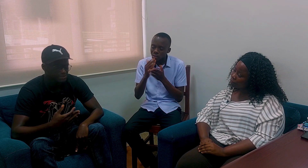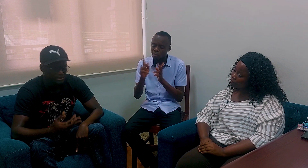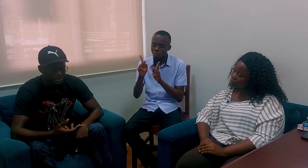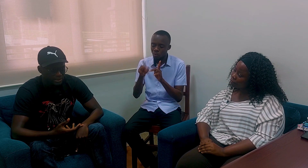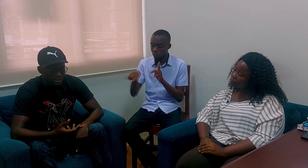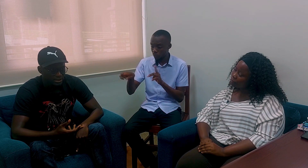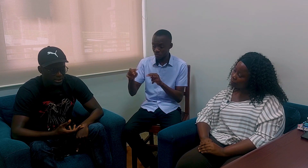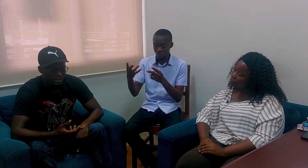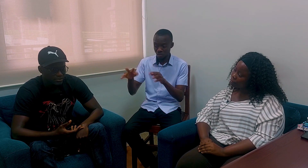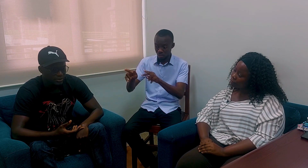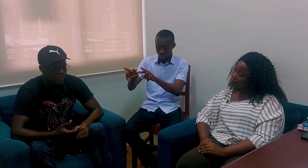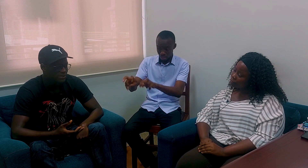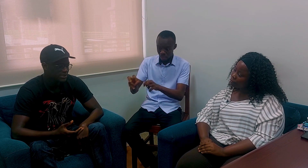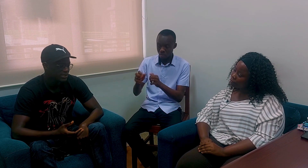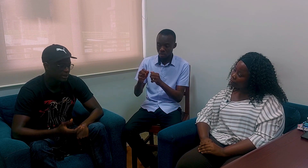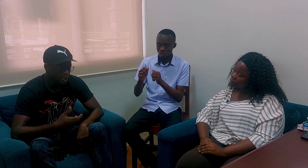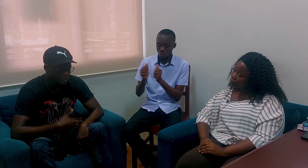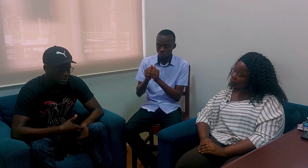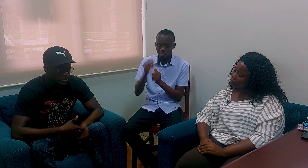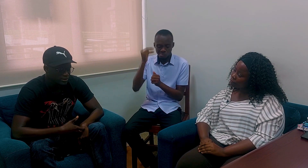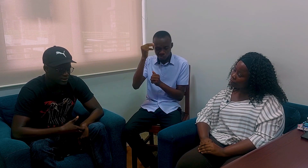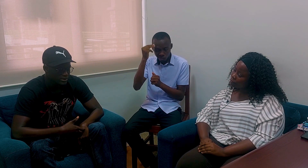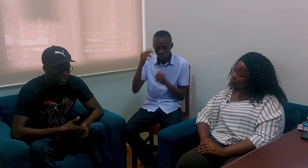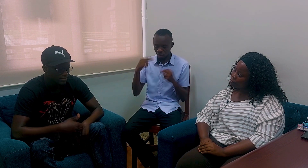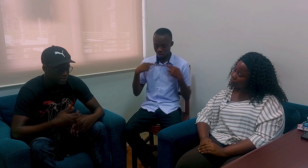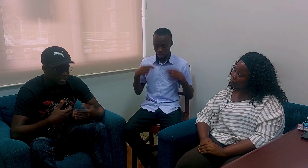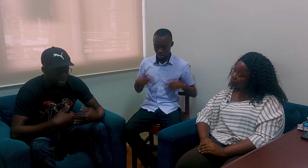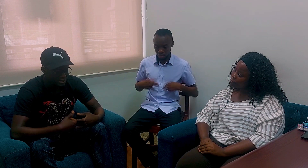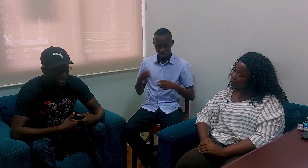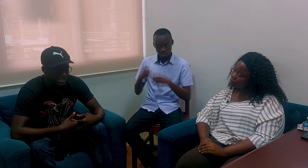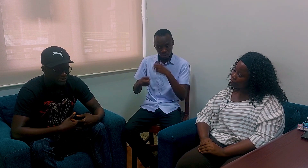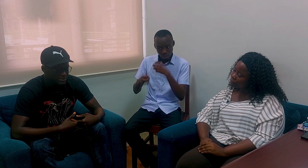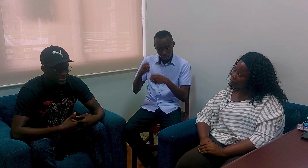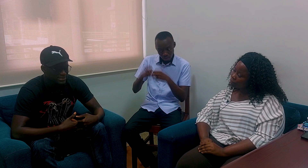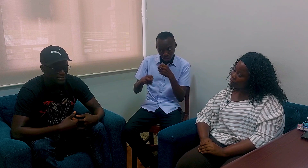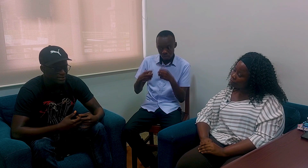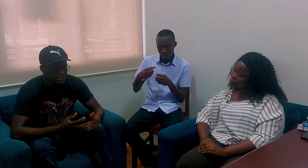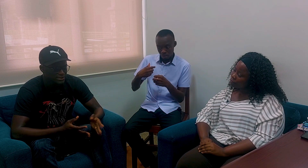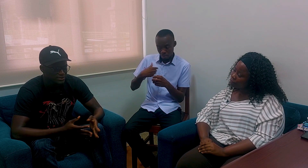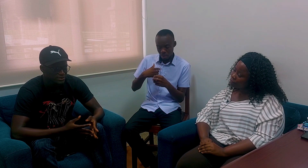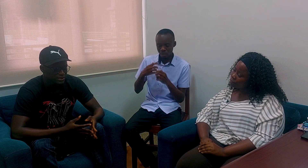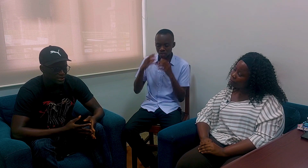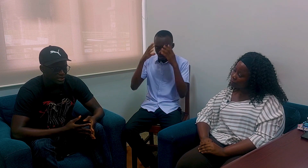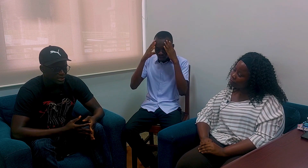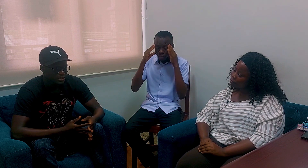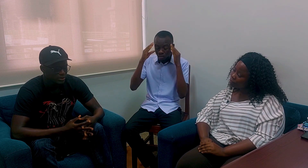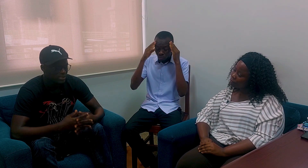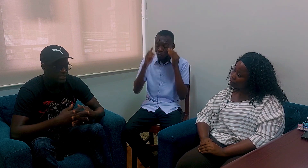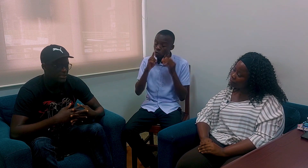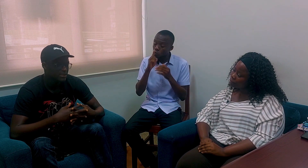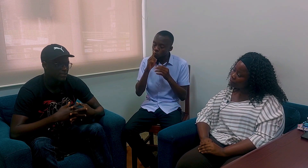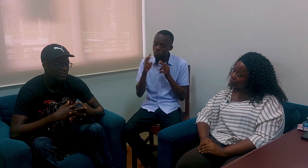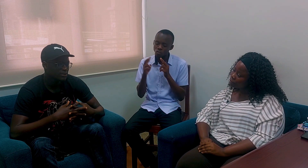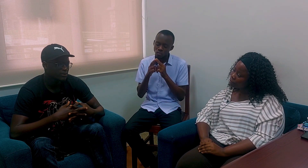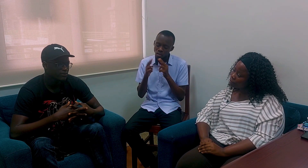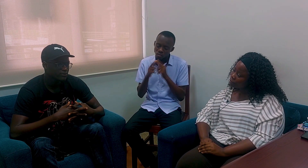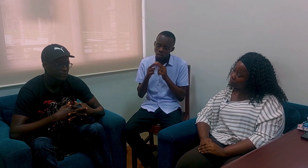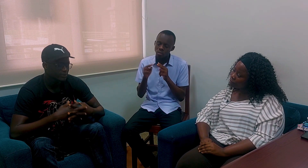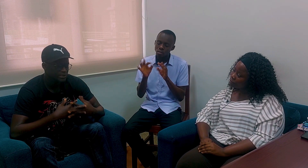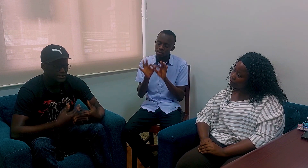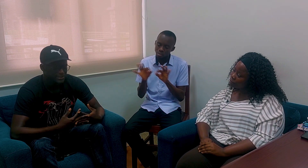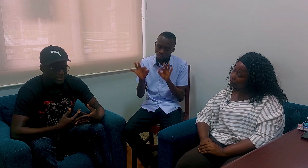appreciate sympathy, because in my opinion and based on my experience, it's very necessary. you need a bit